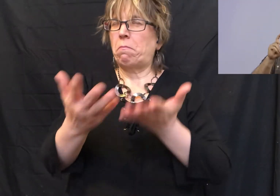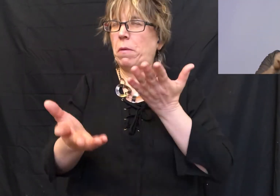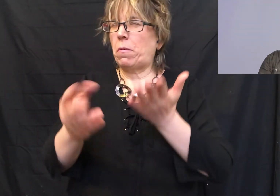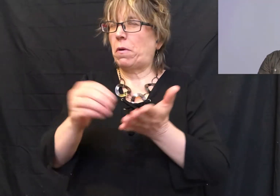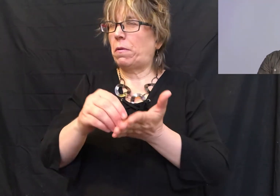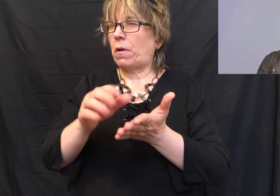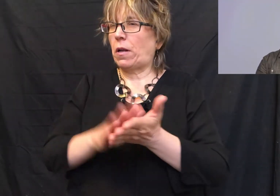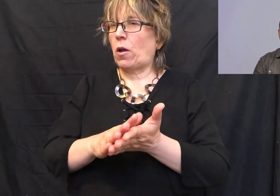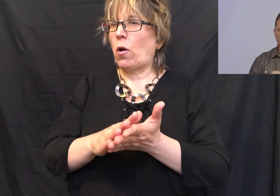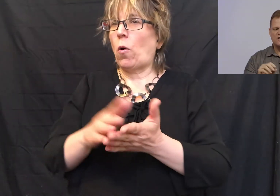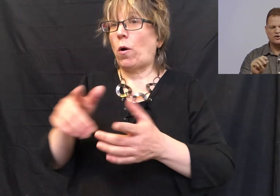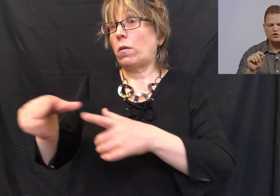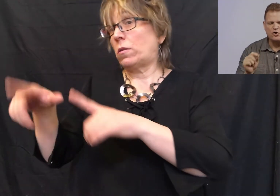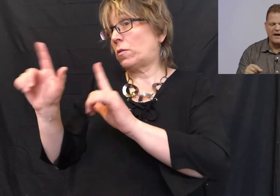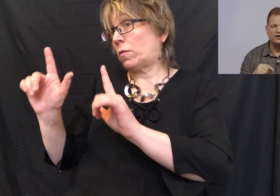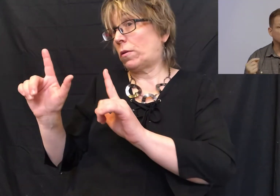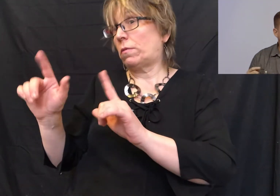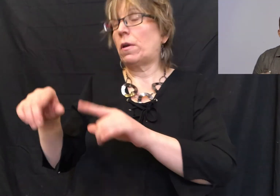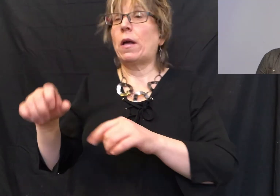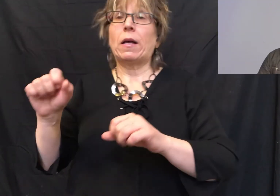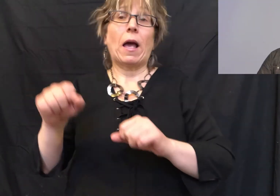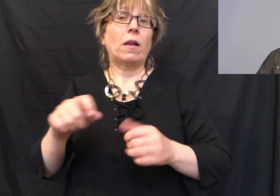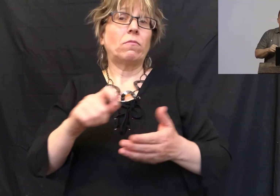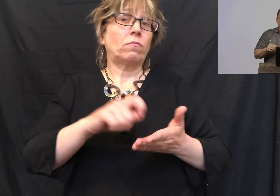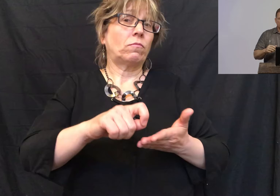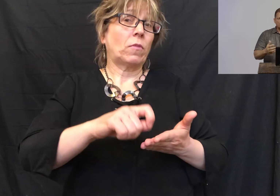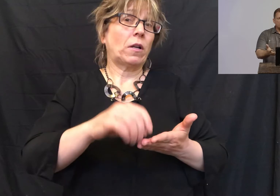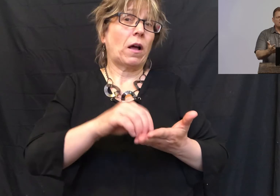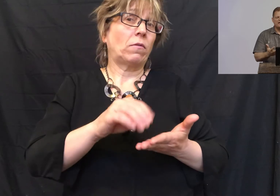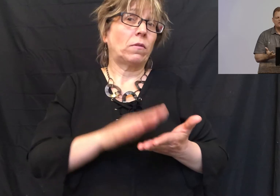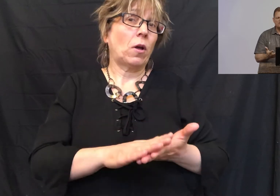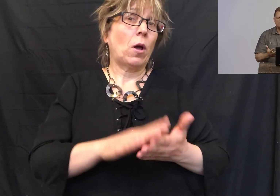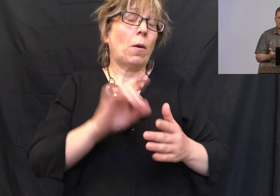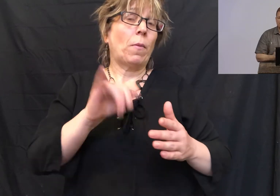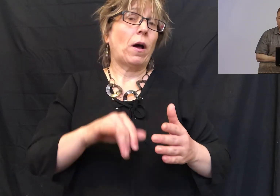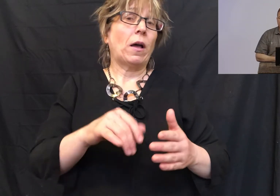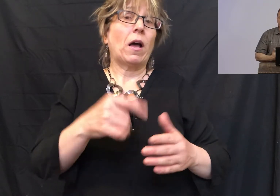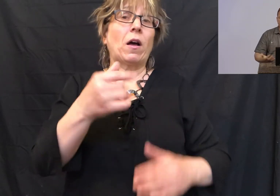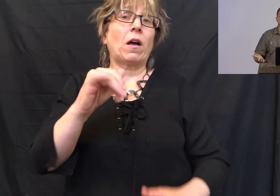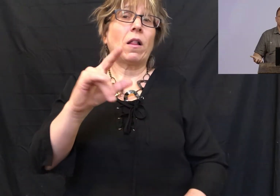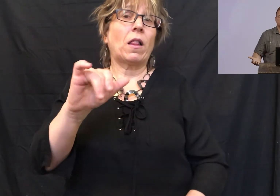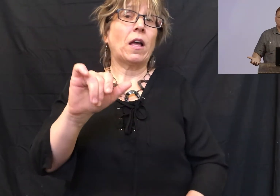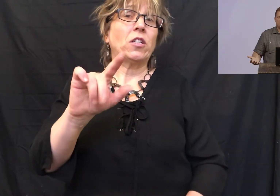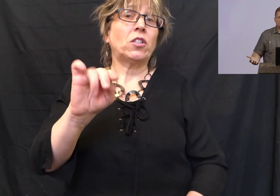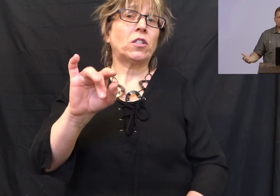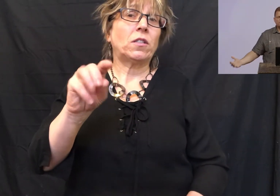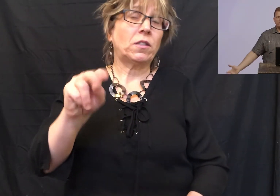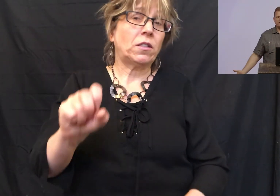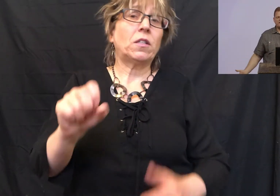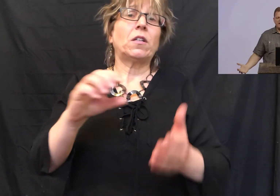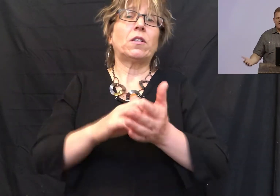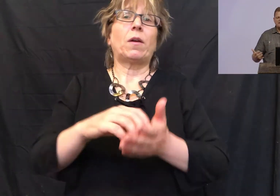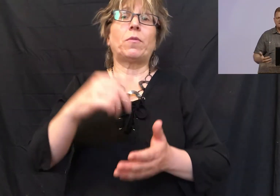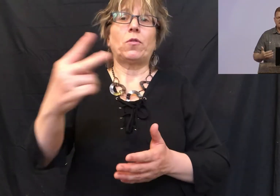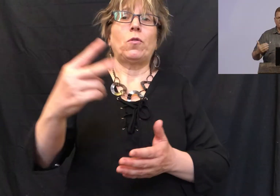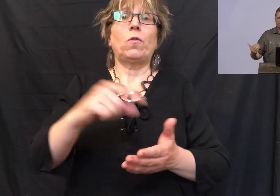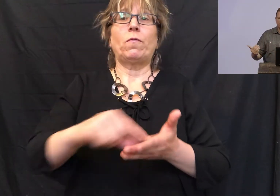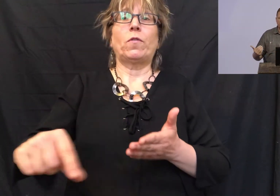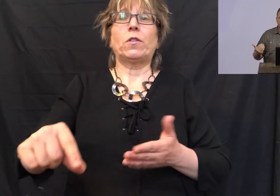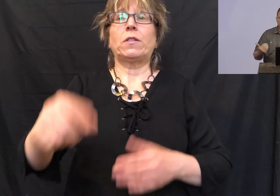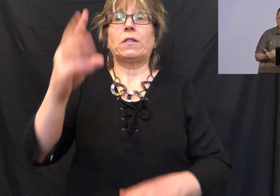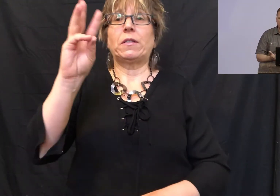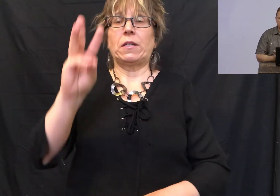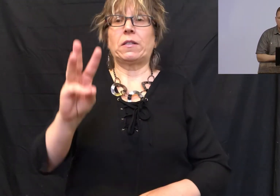take a picture of the screen, if you will, so that you can go back and look up these verses. But we'll start in Galatians chapter 2, verse 6. This was written in